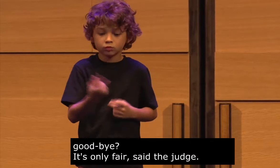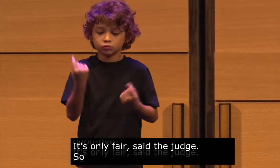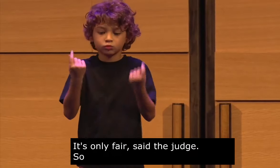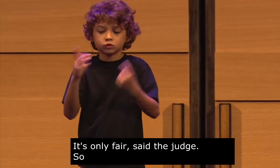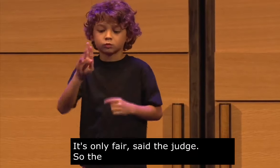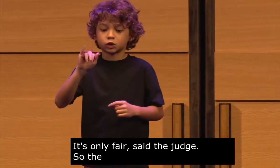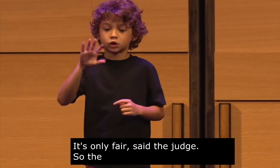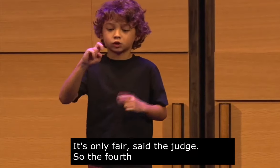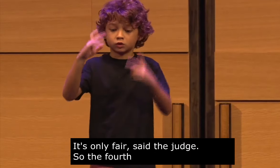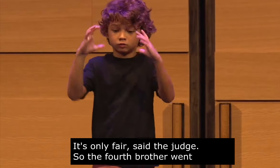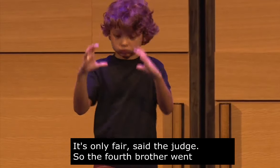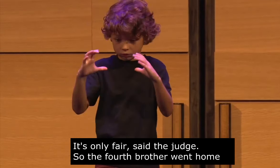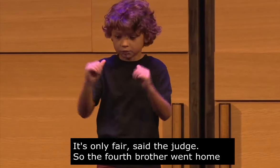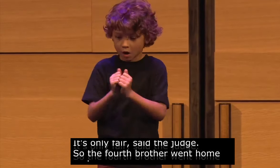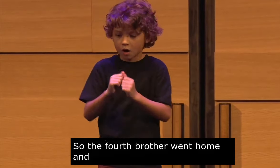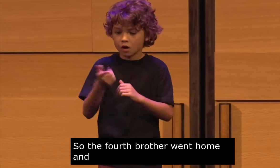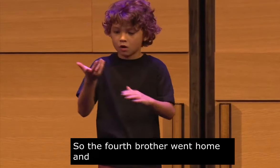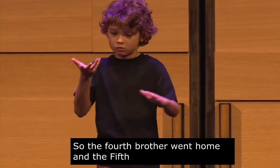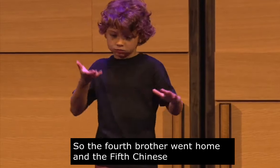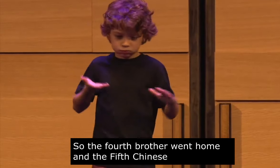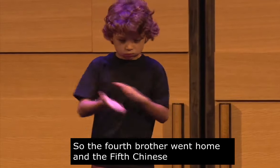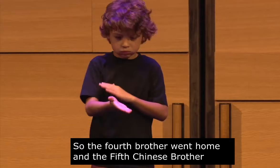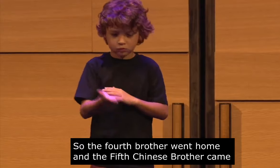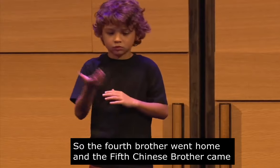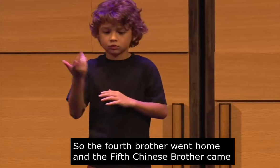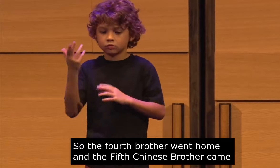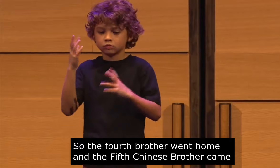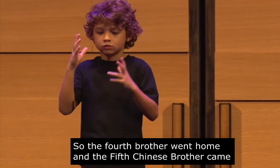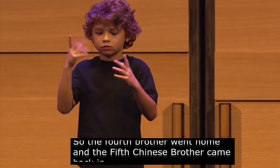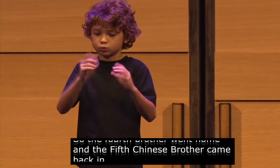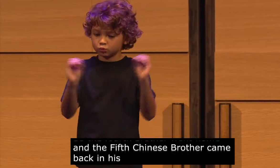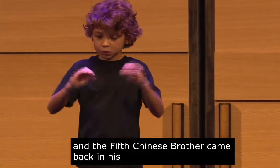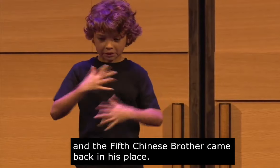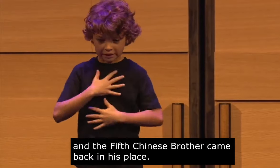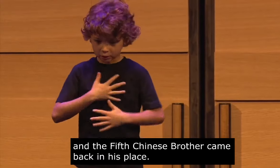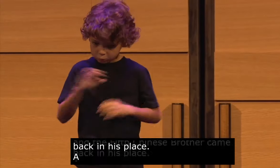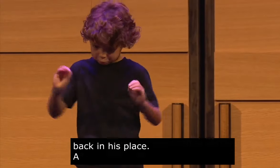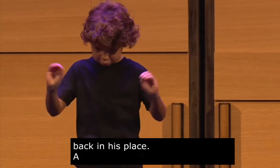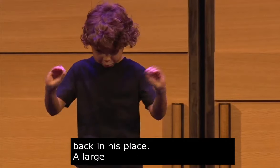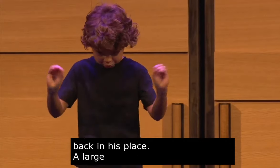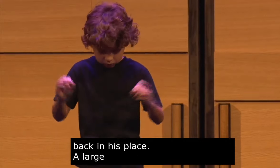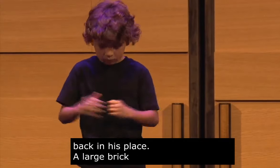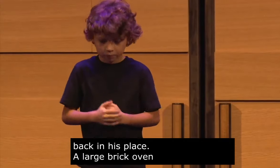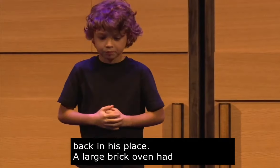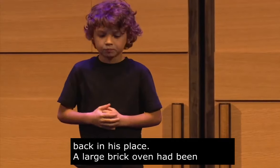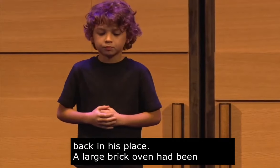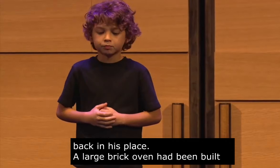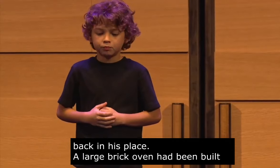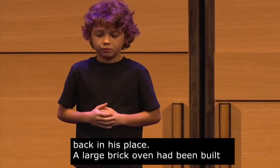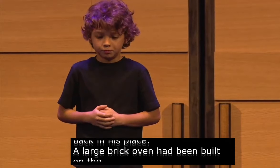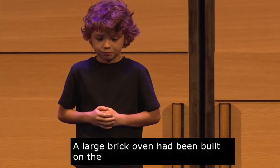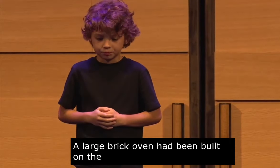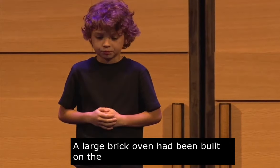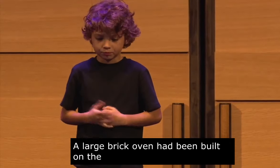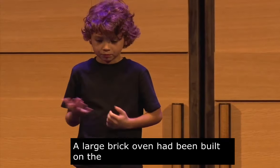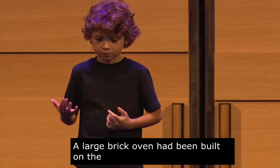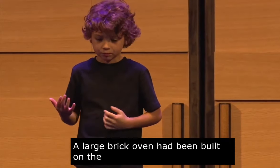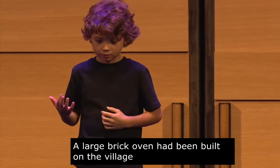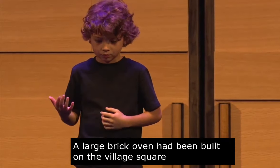judge. So the fourth brother went home, and the fifth Chinese brother came back in his place. A large brick oven had been built on the village square, and it had